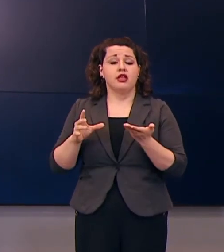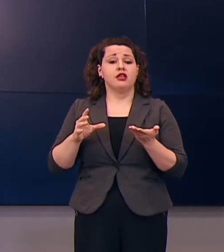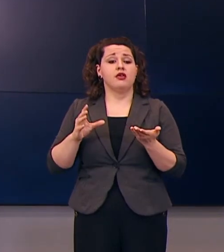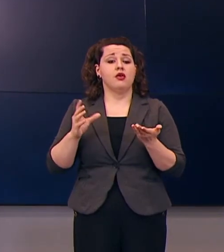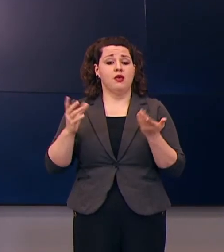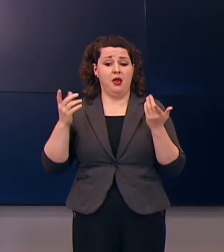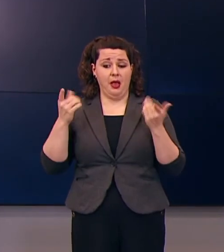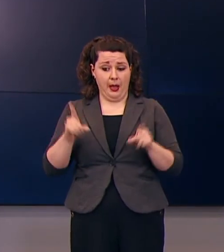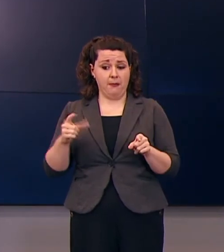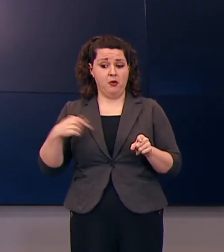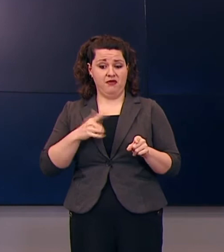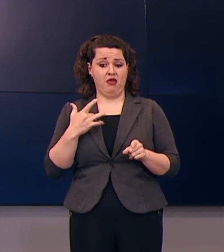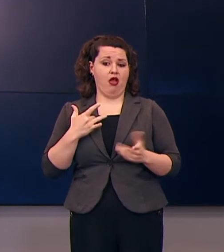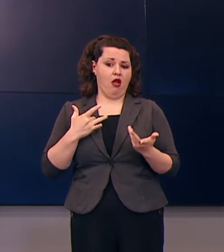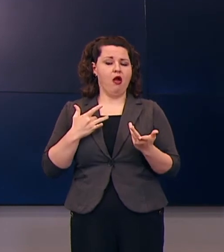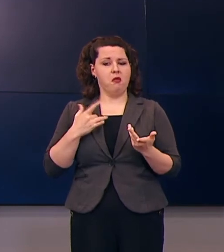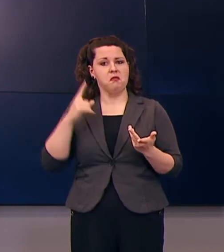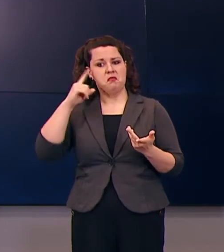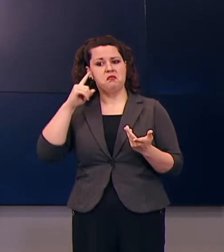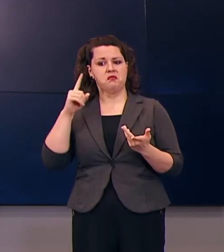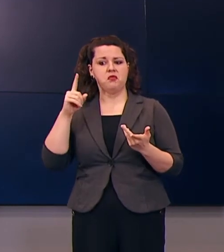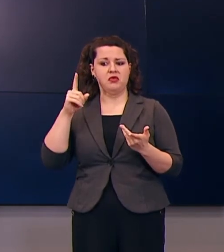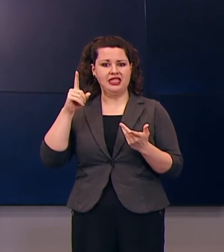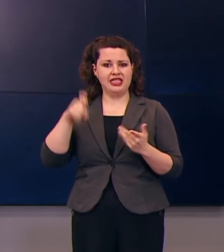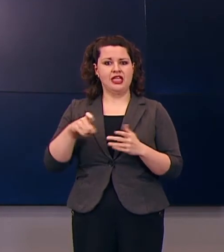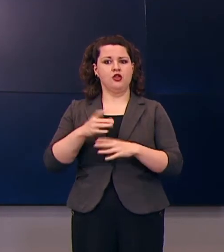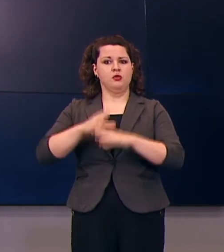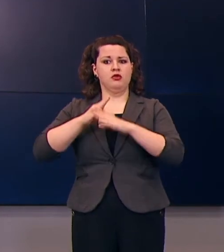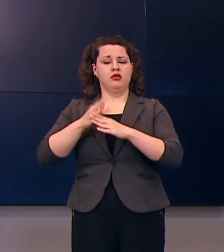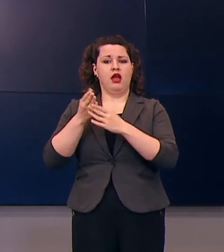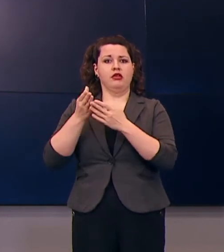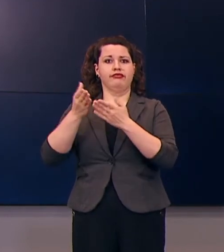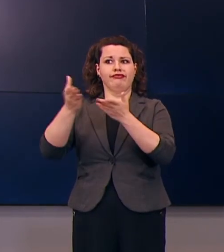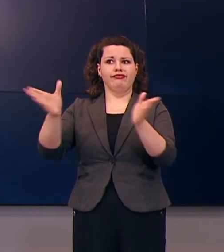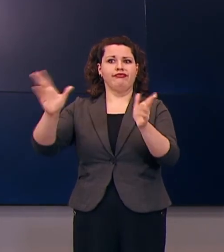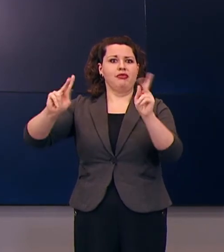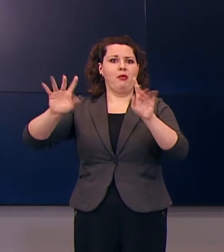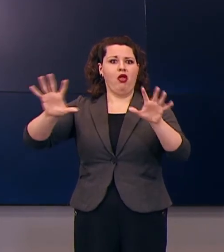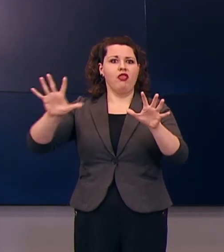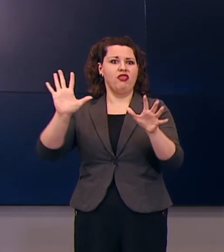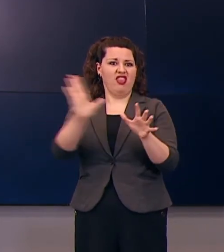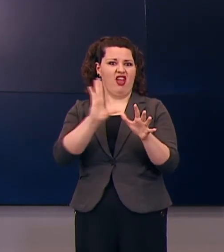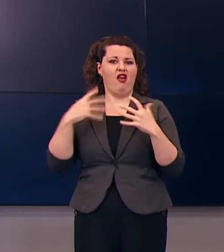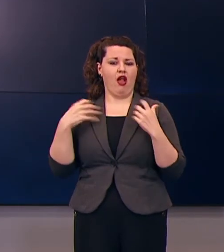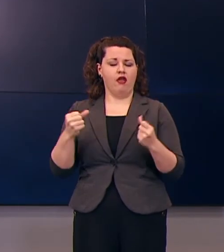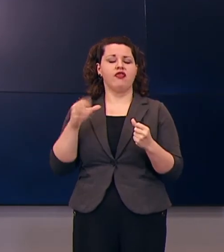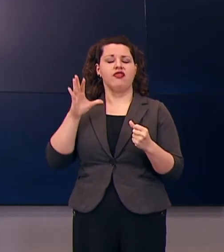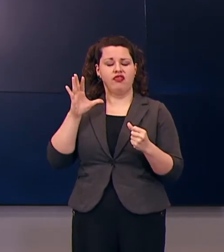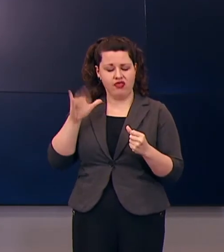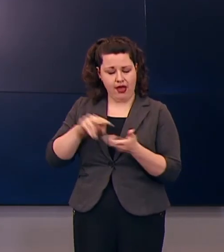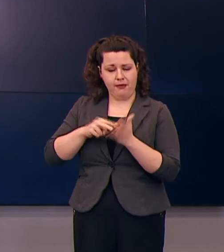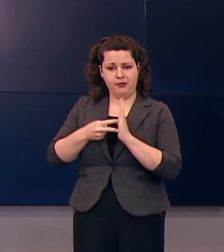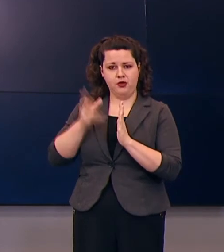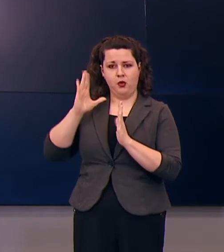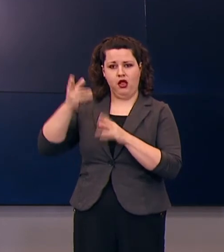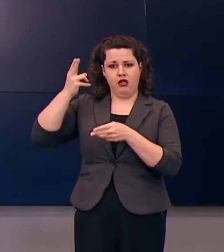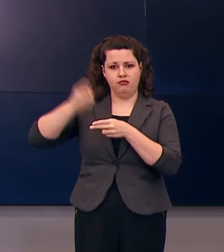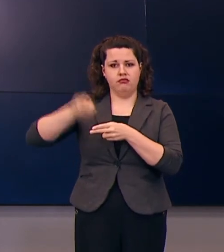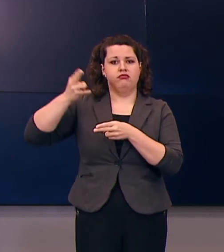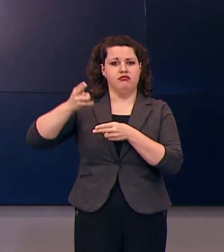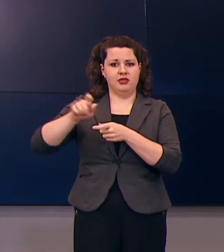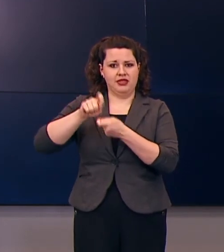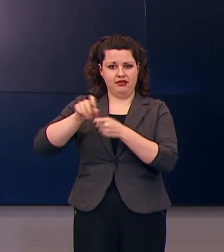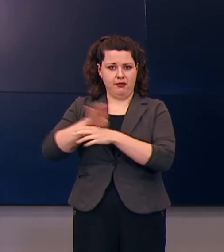time where we think that it becomes necessary to protect the public's health, that is the trigger for us to name a